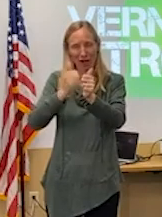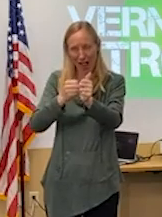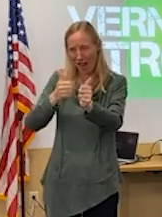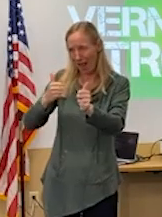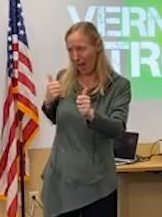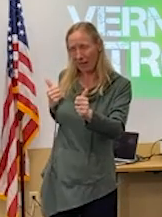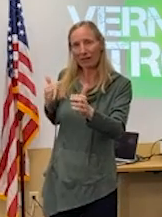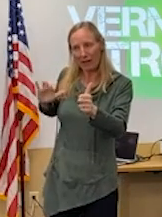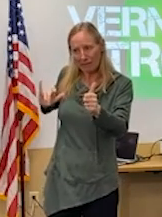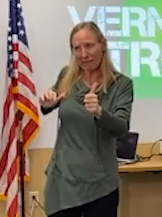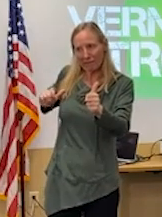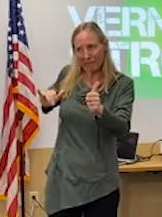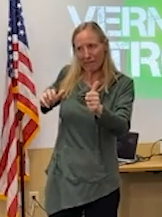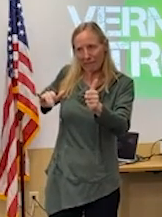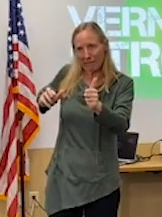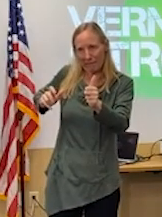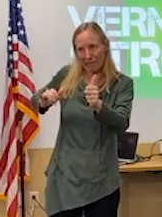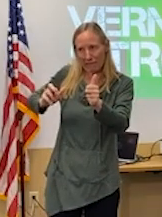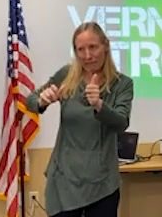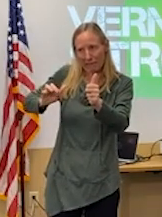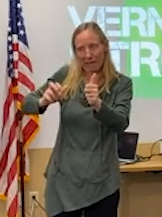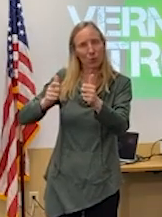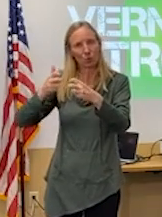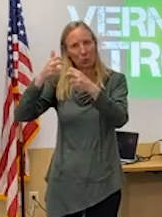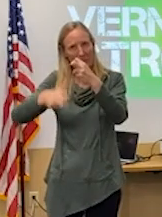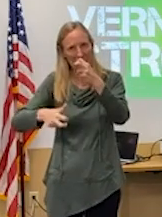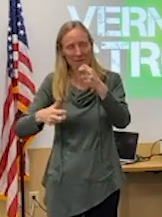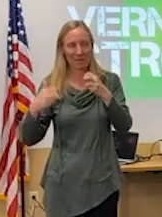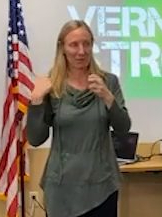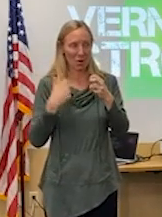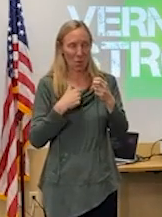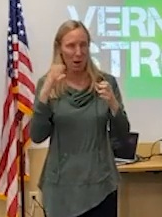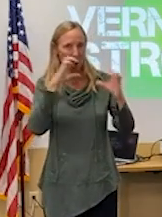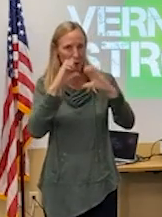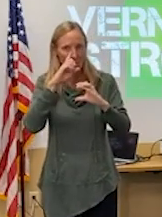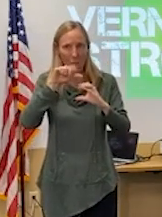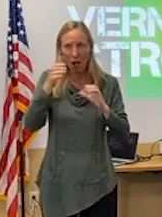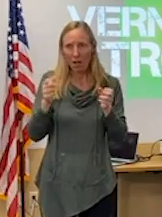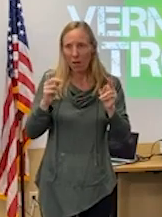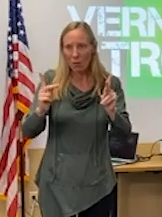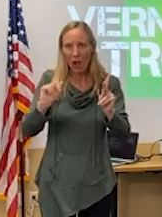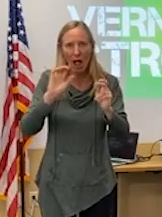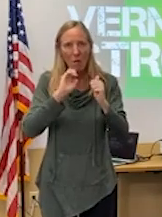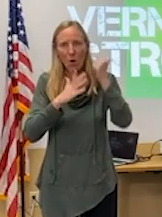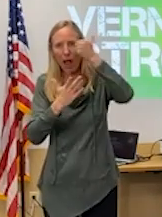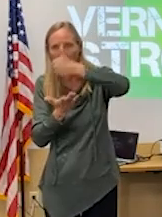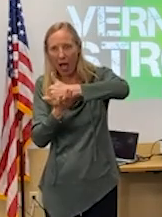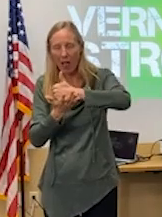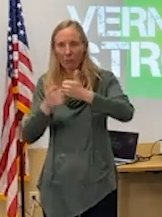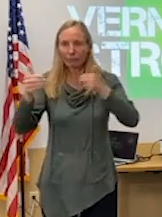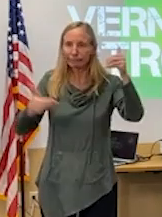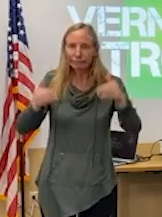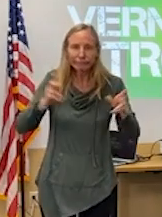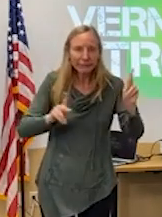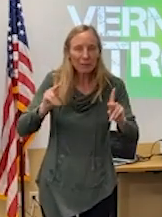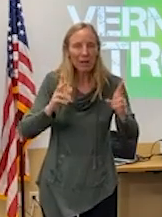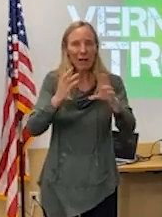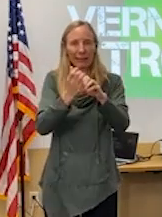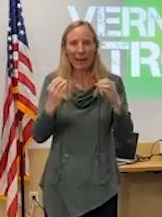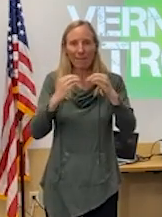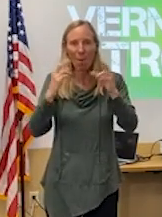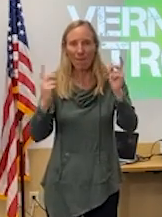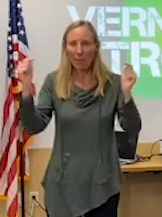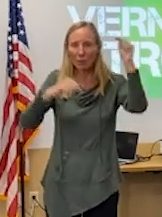so we're actively pursuing any opportunities we can to alleviate that, but it just comes down to